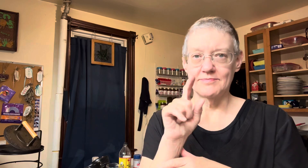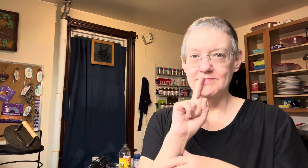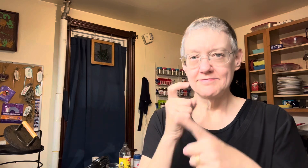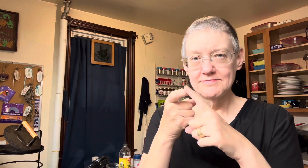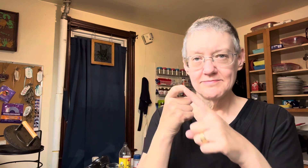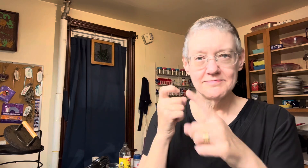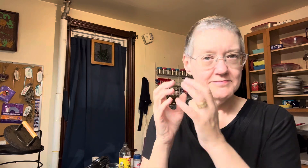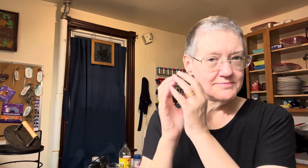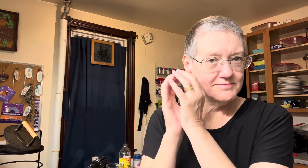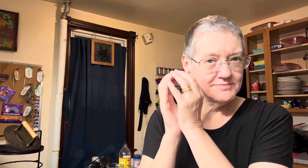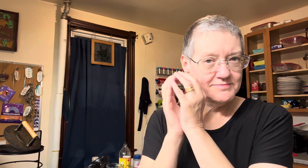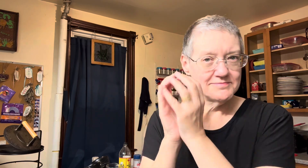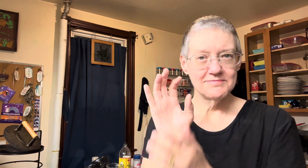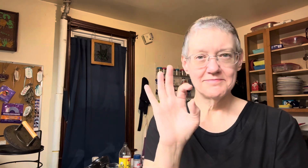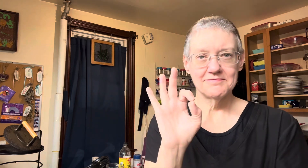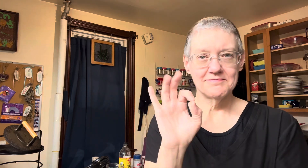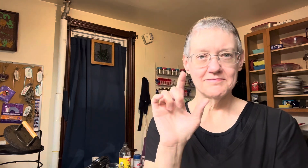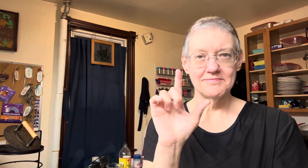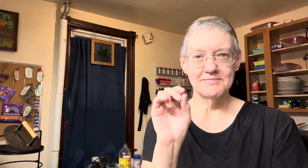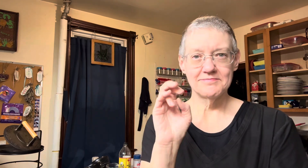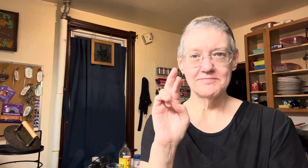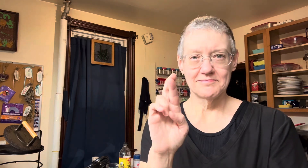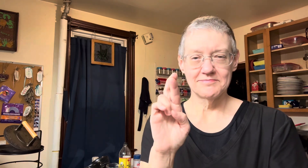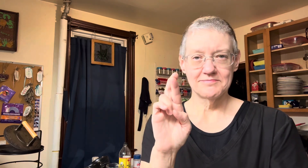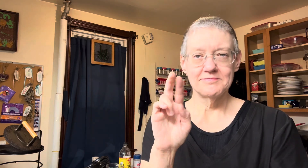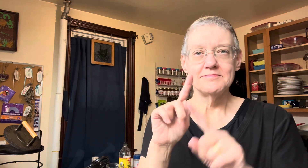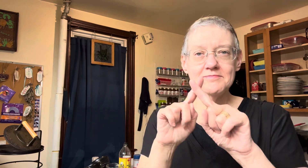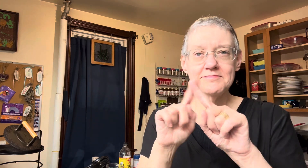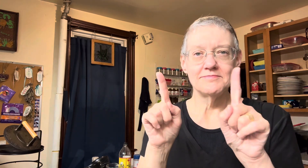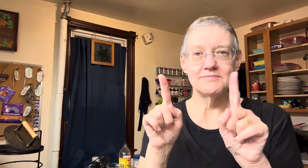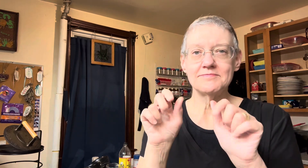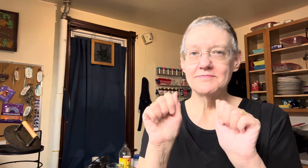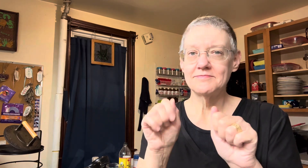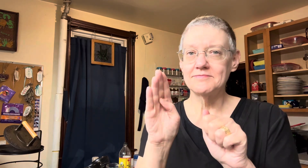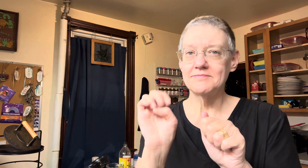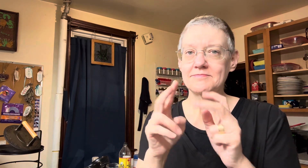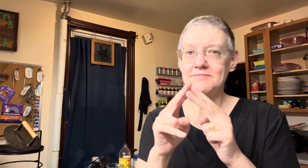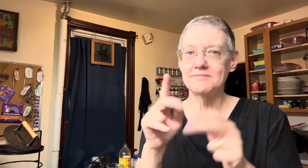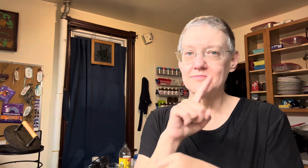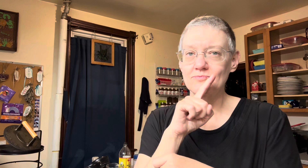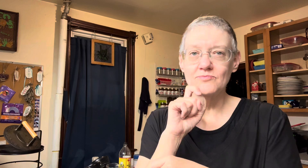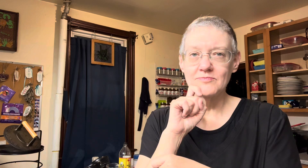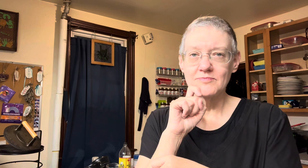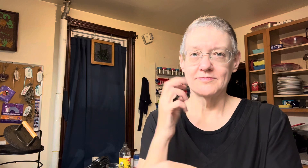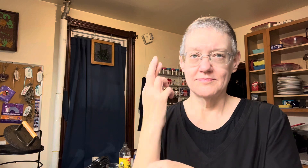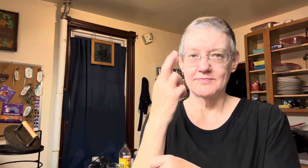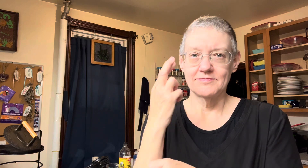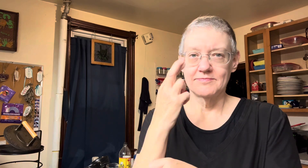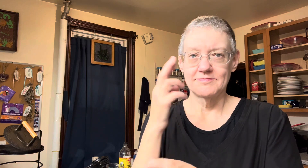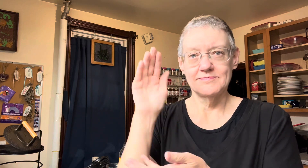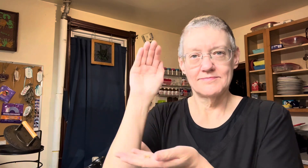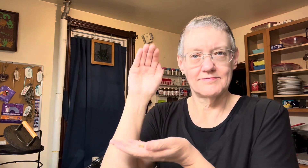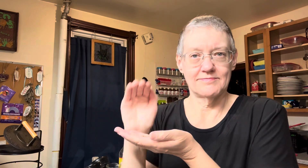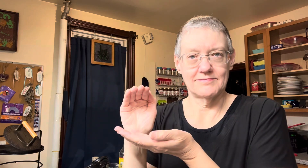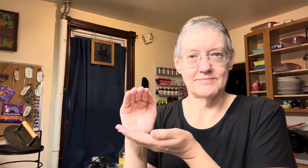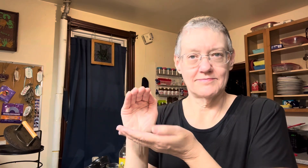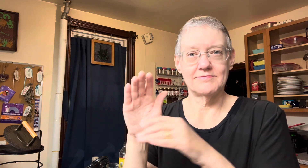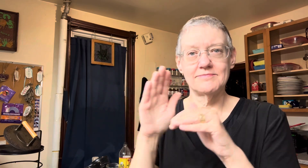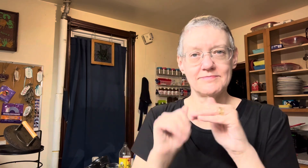That comes from the coconut flour. But you don't add as much coconut flour as almond flour because coconut flour can be really dry.